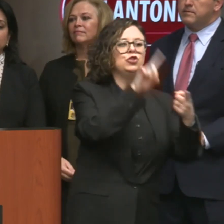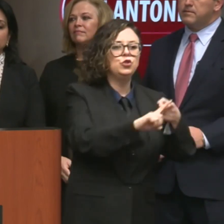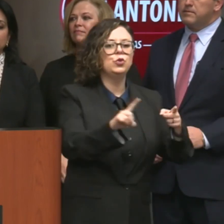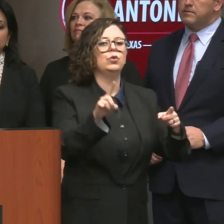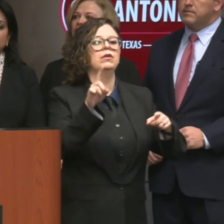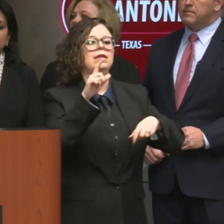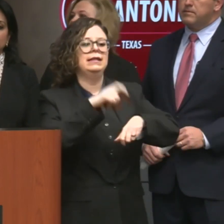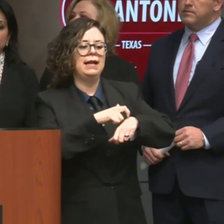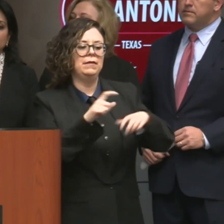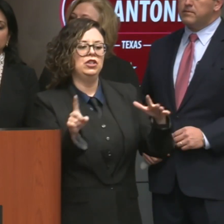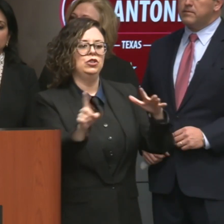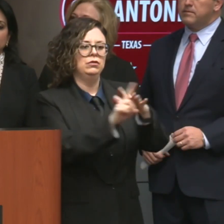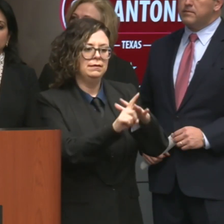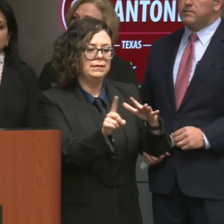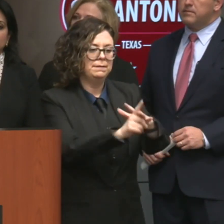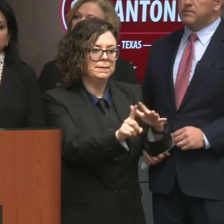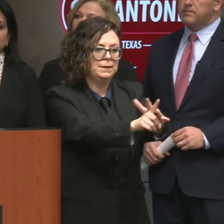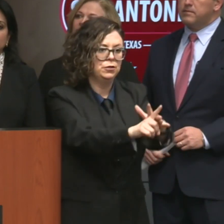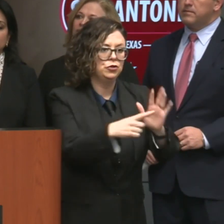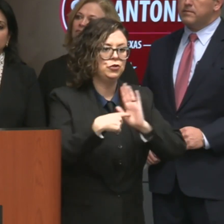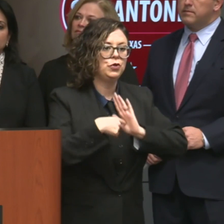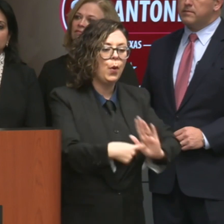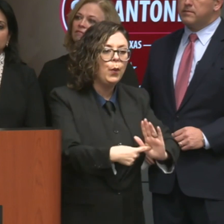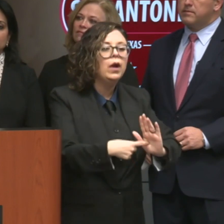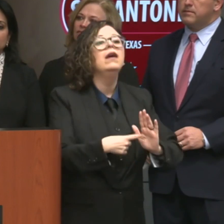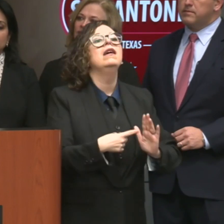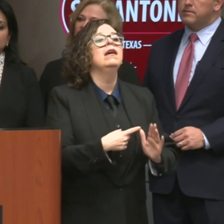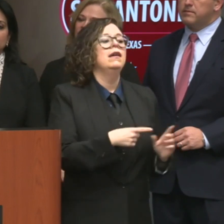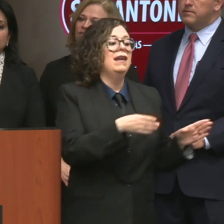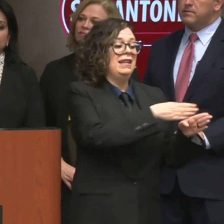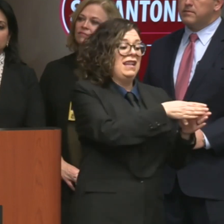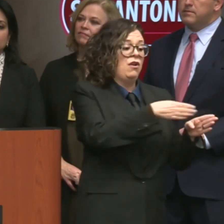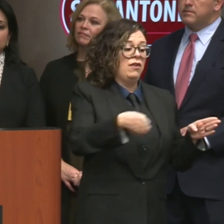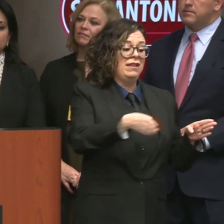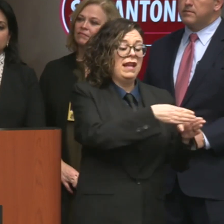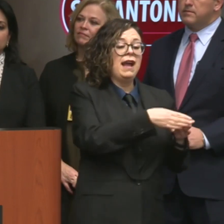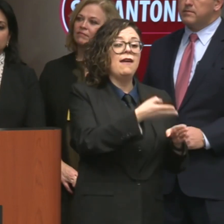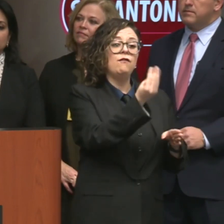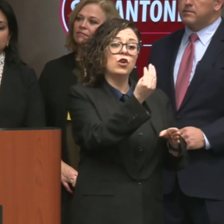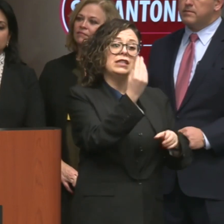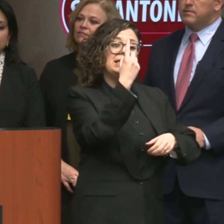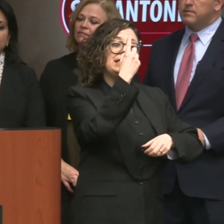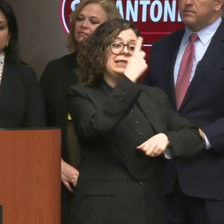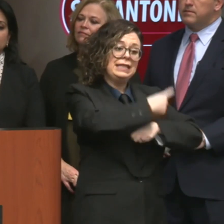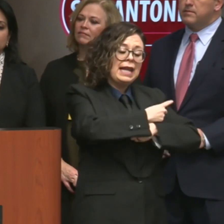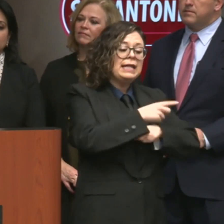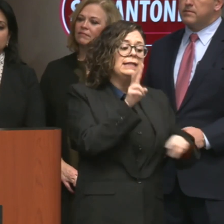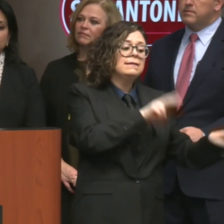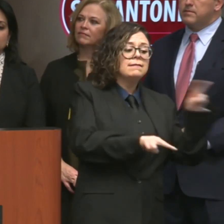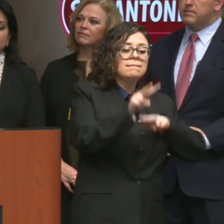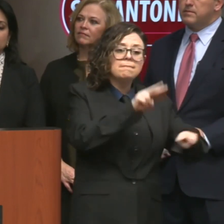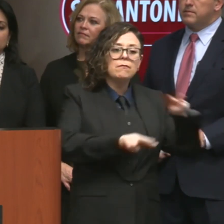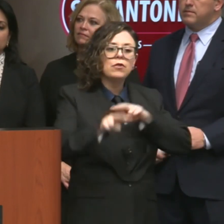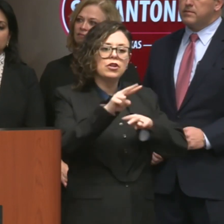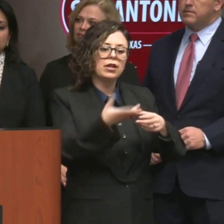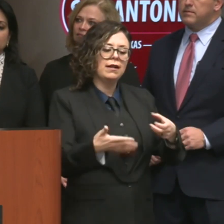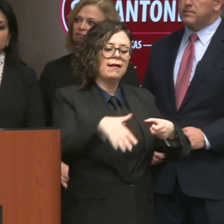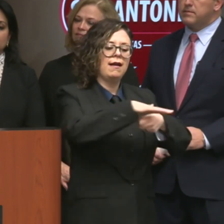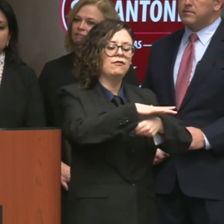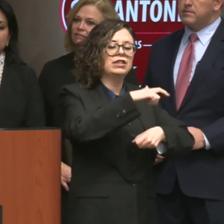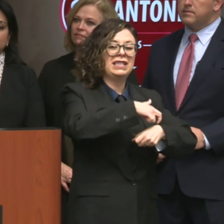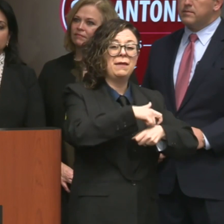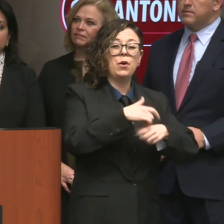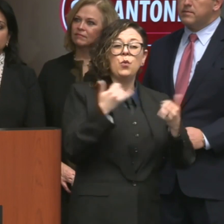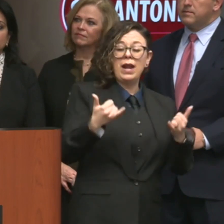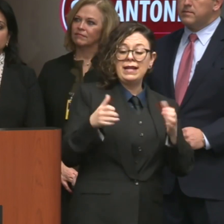The 14-day quarantine period is designed to cover that period of time. So I think we're on day